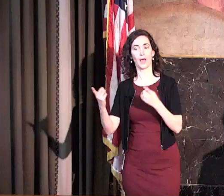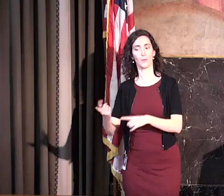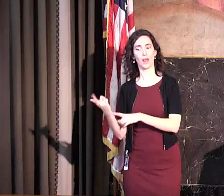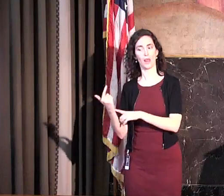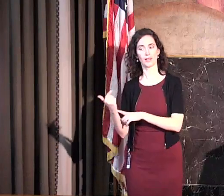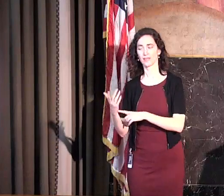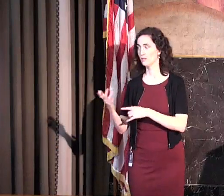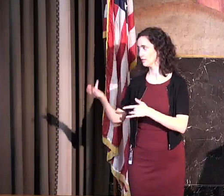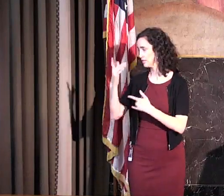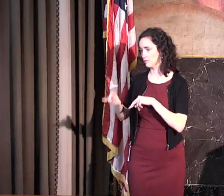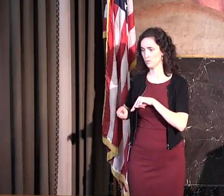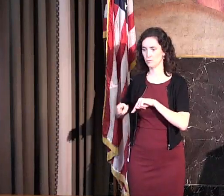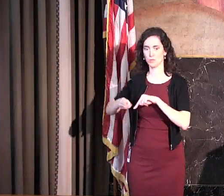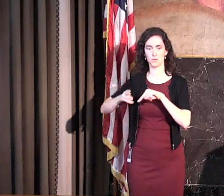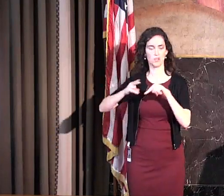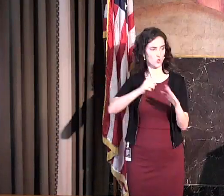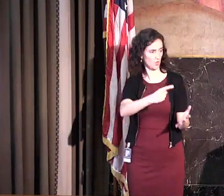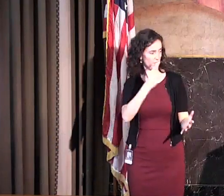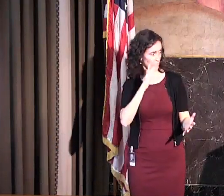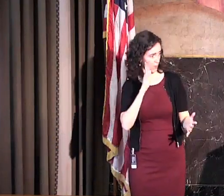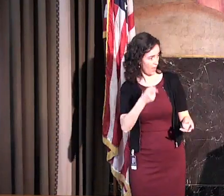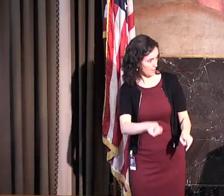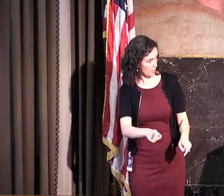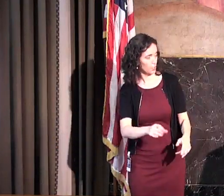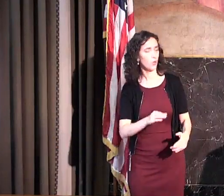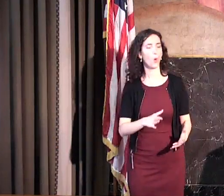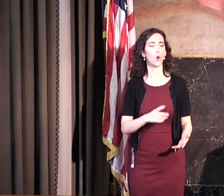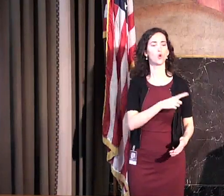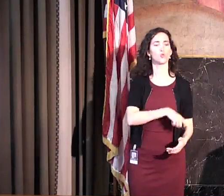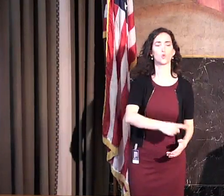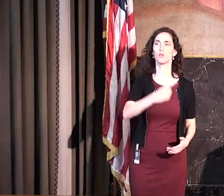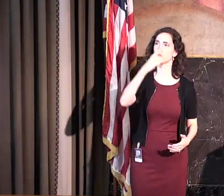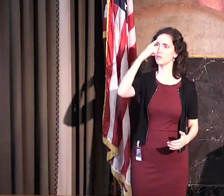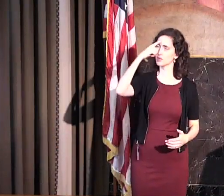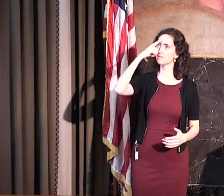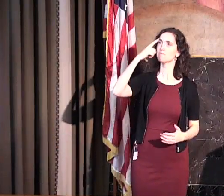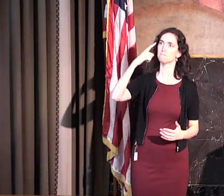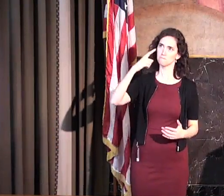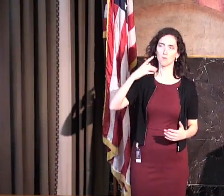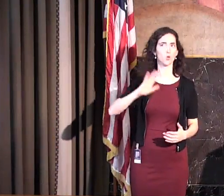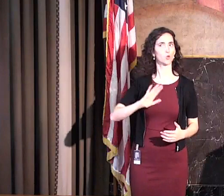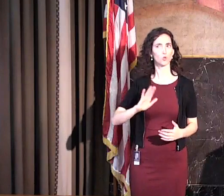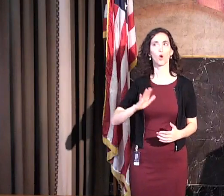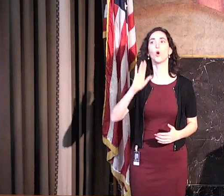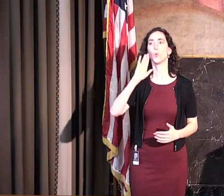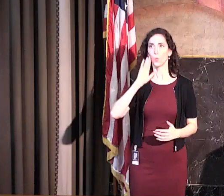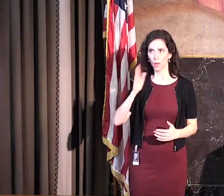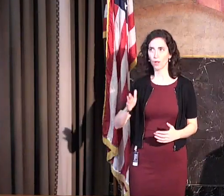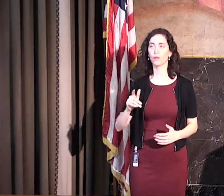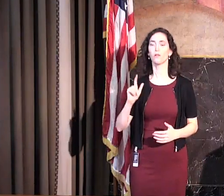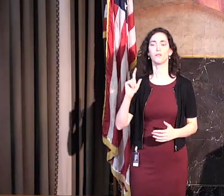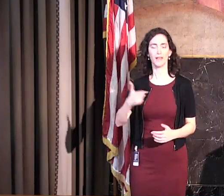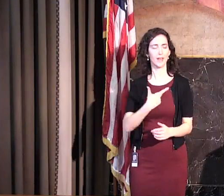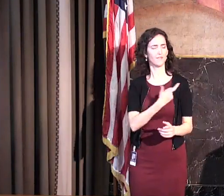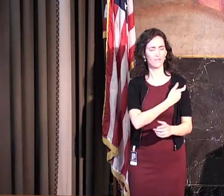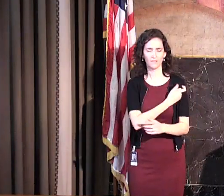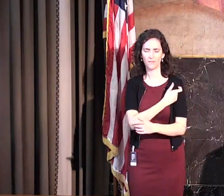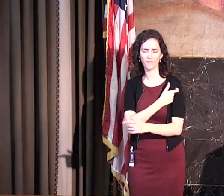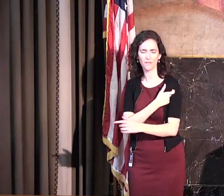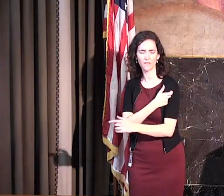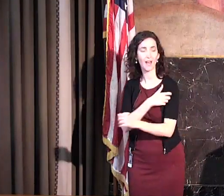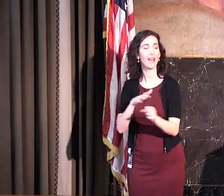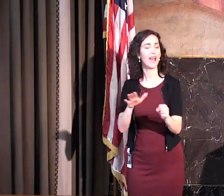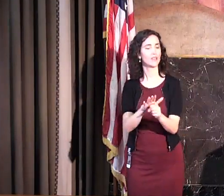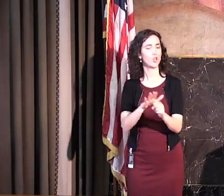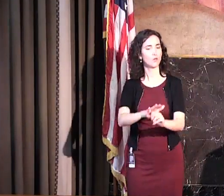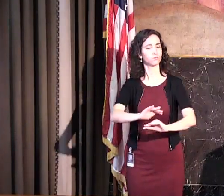year, or is there some hope that we will actually reach the levels of vaccination that y'all would